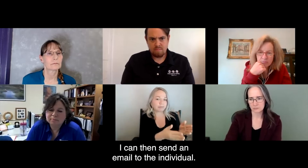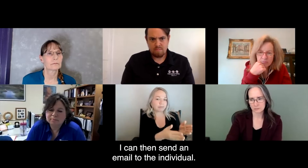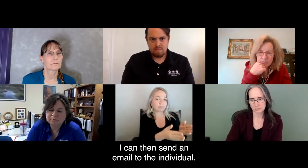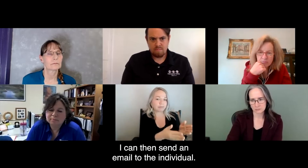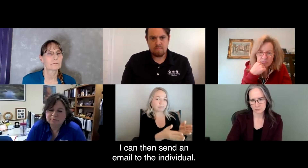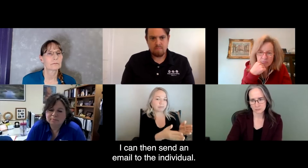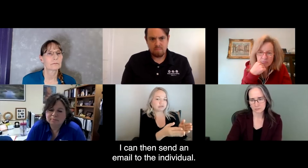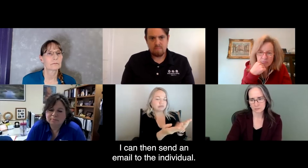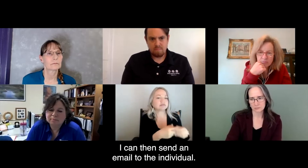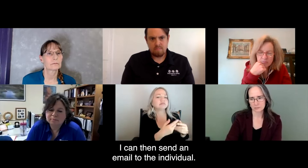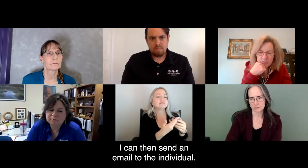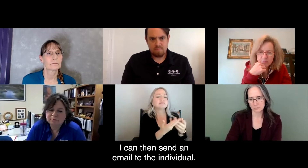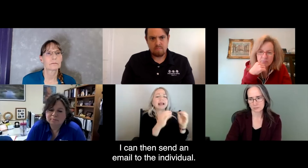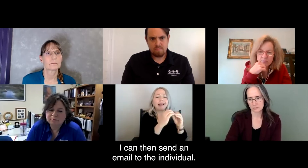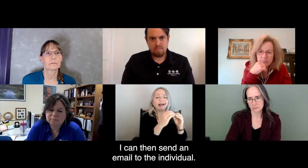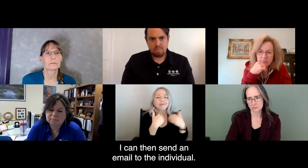an email to the individual